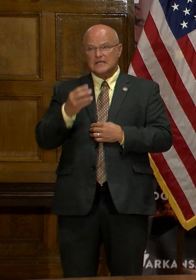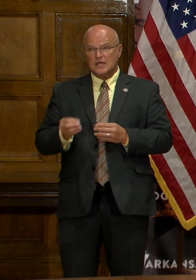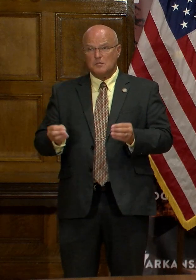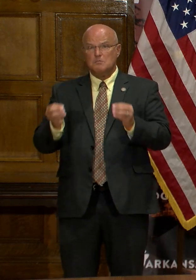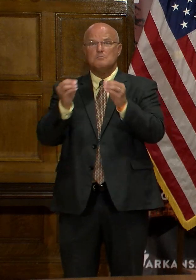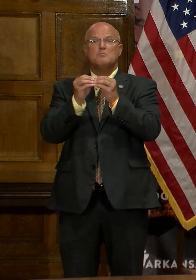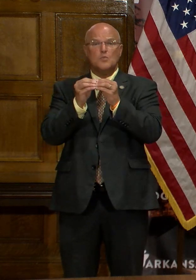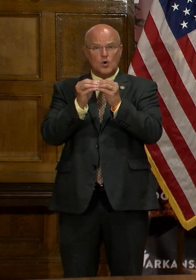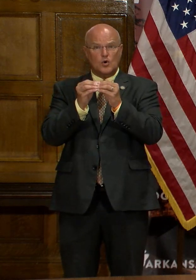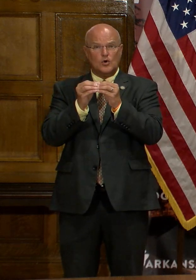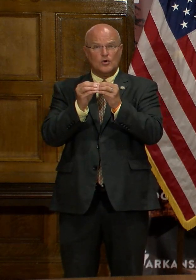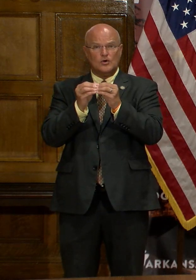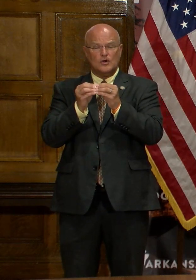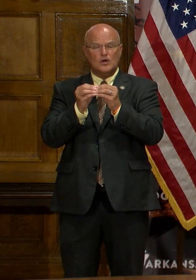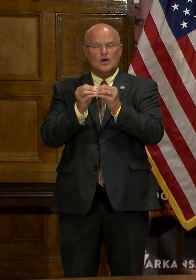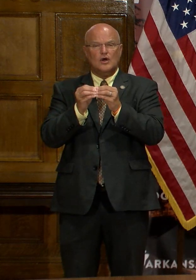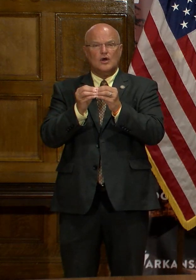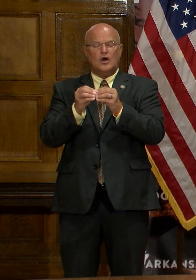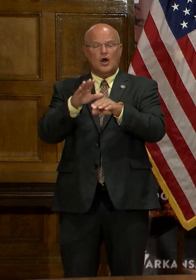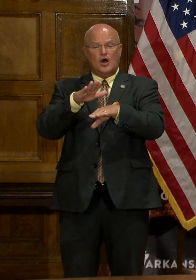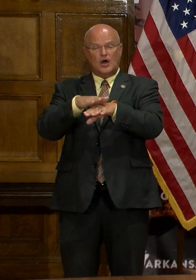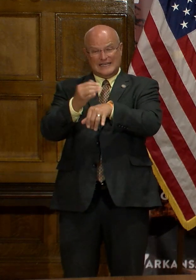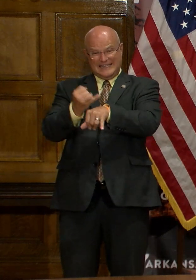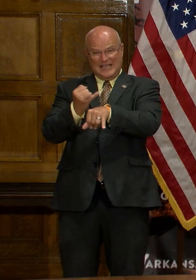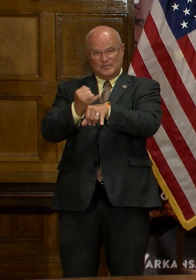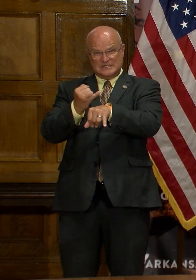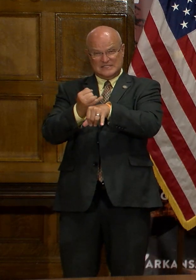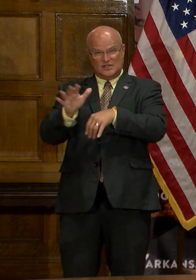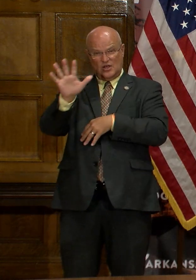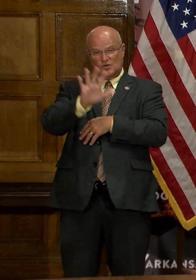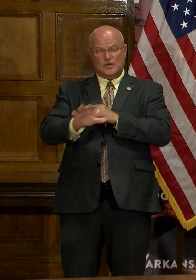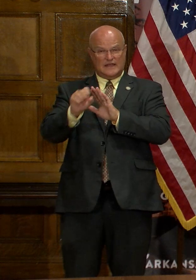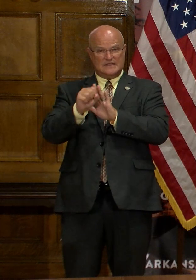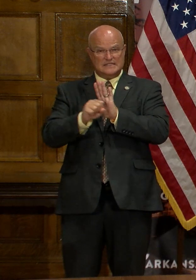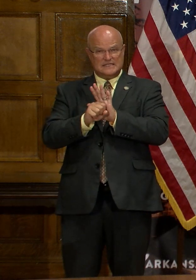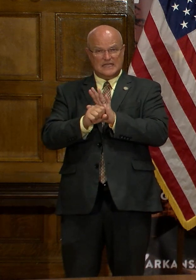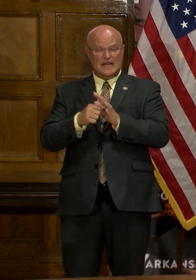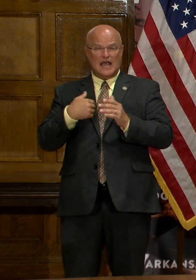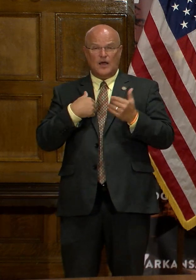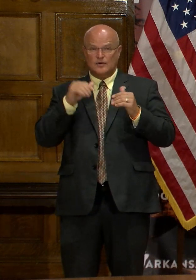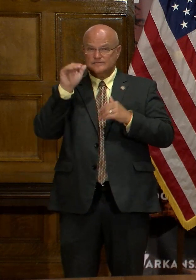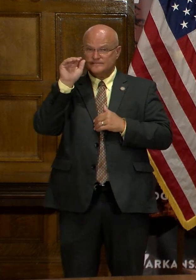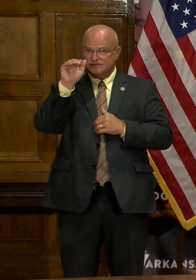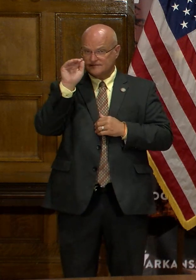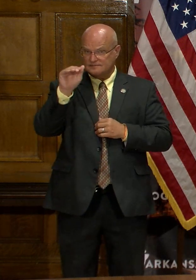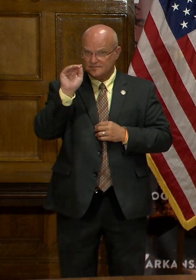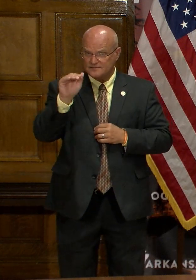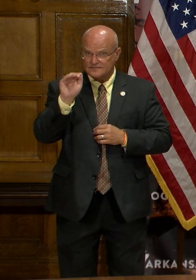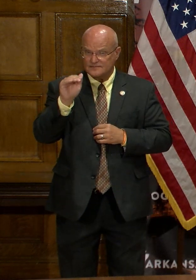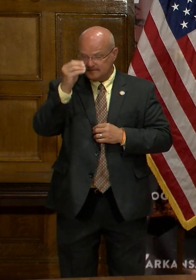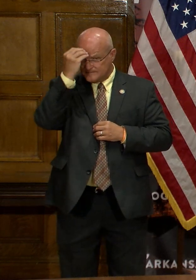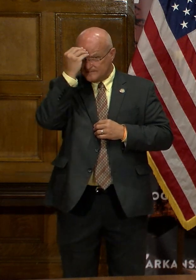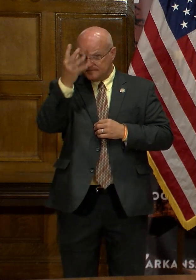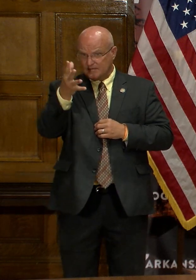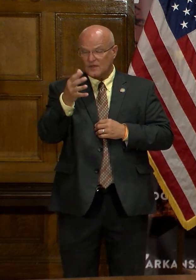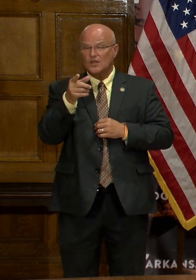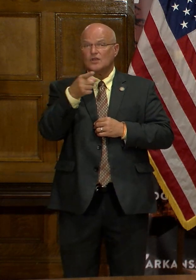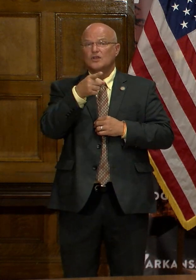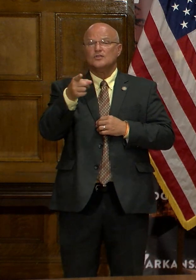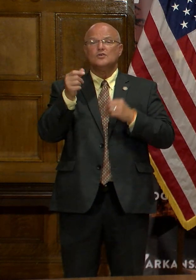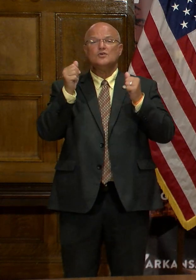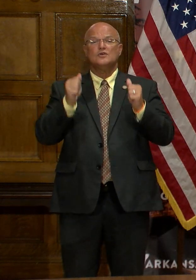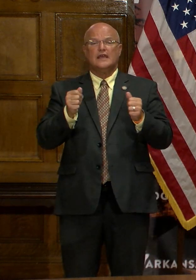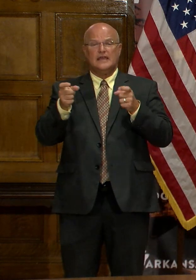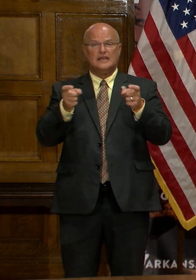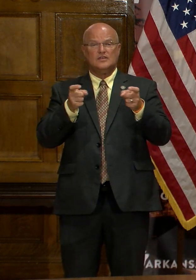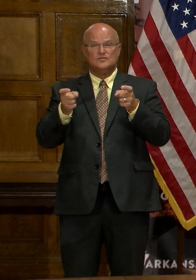in and on campuses across the state. I want to remind you that you can control